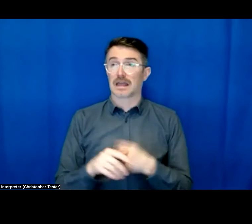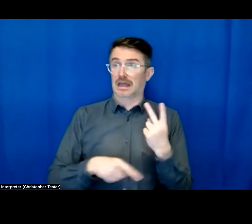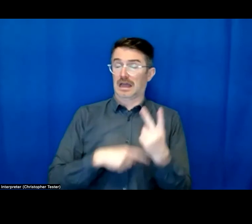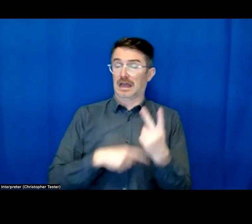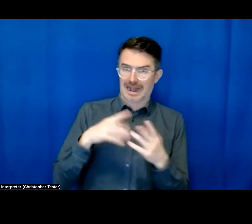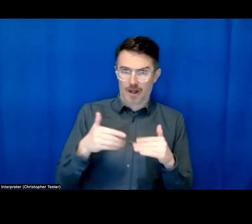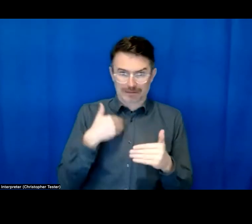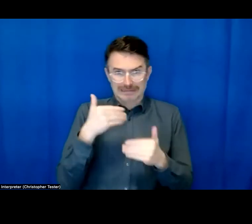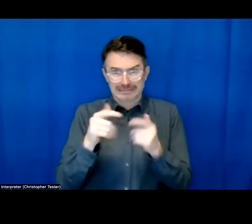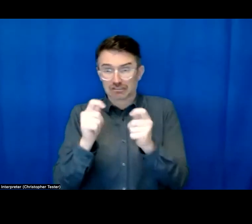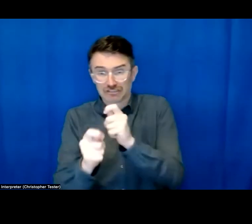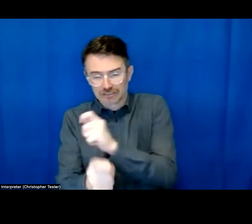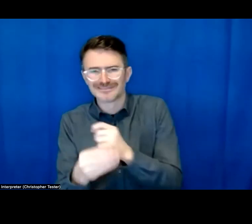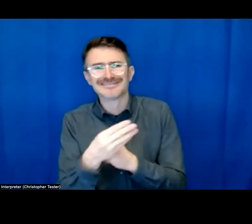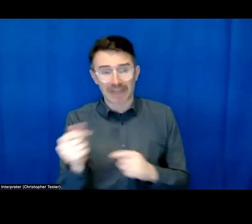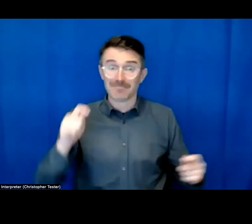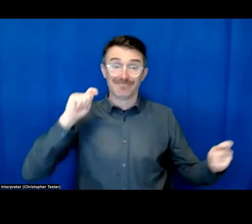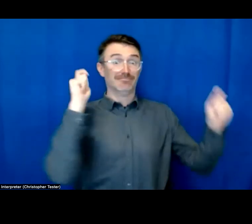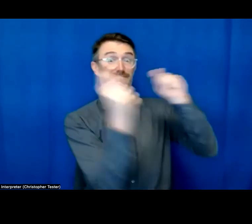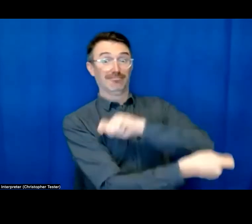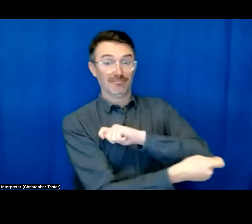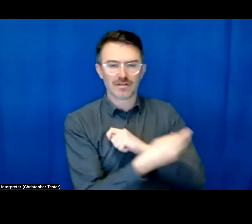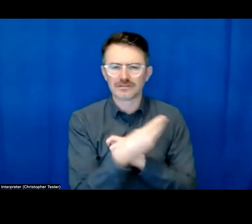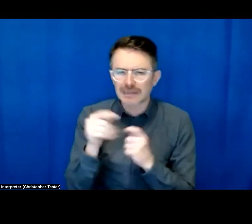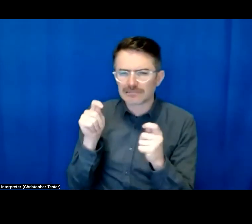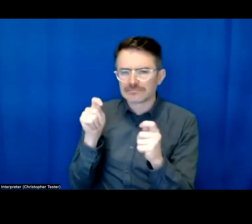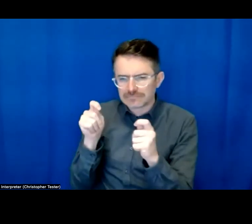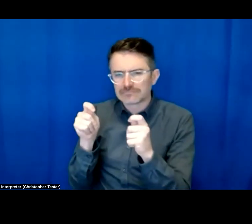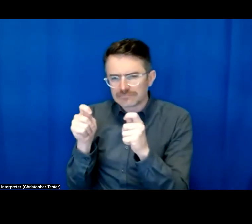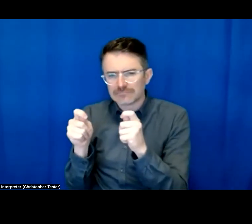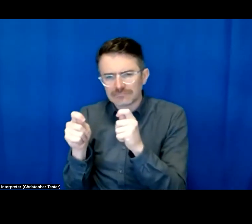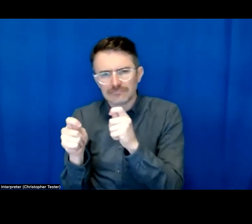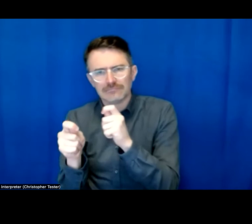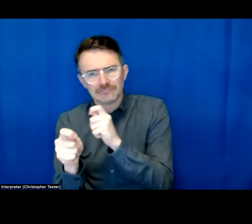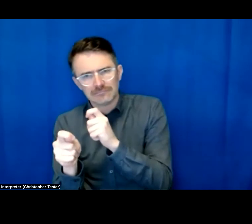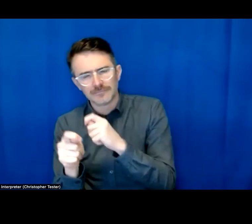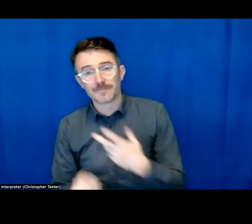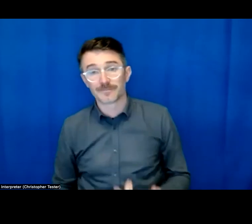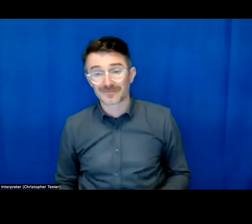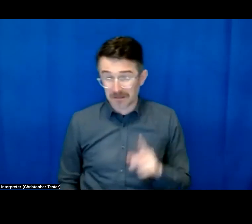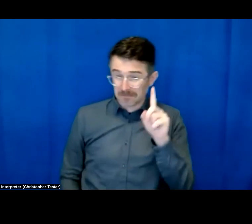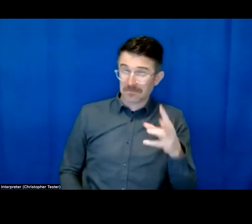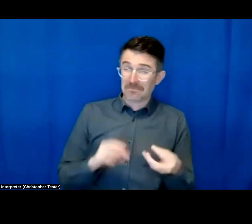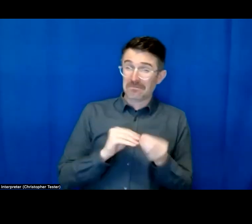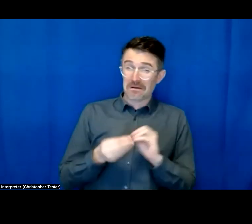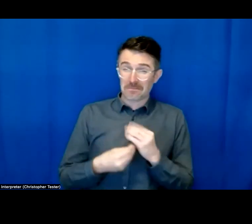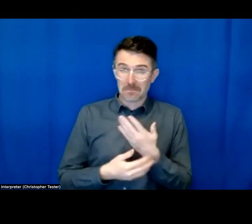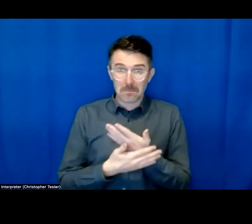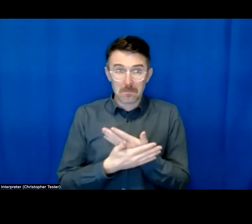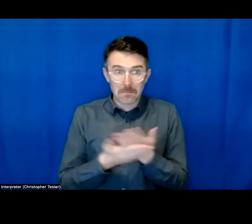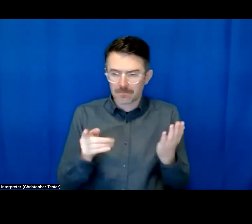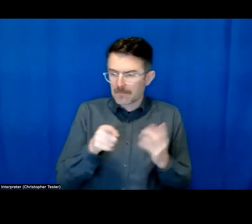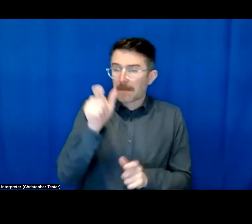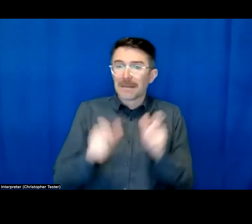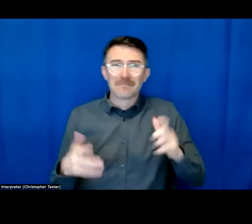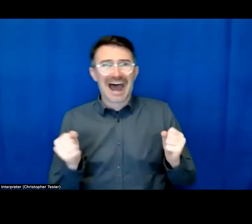most at risk and put their voices front and center. This is imperative for persons with disabilities, who